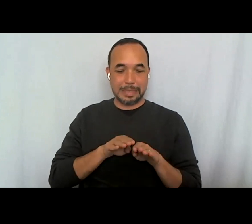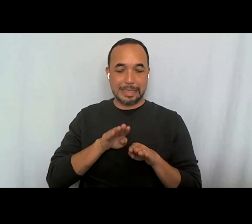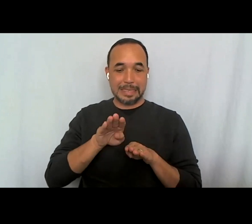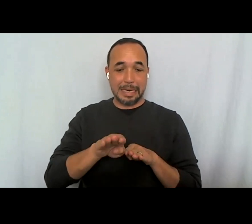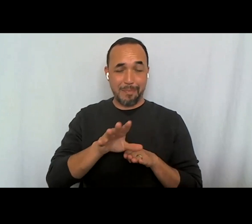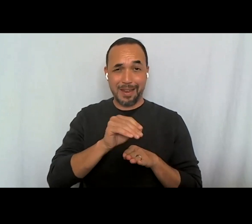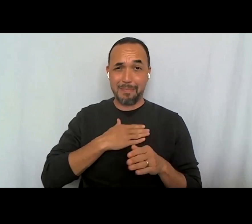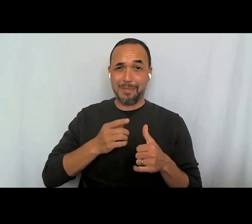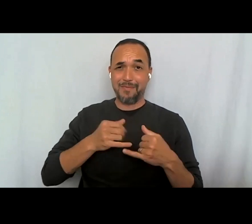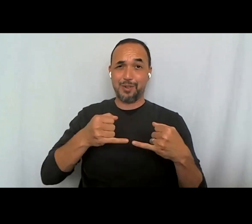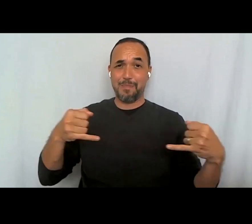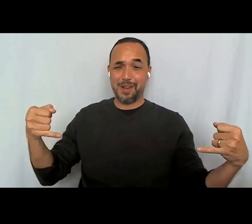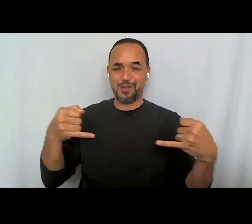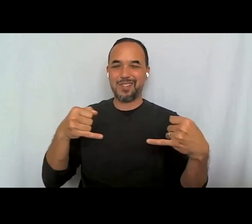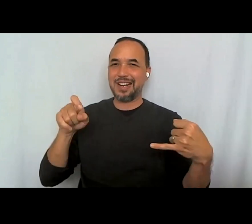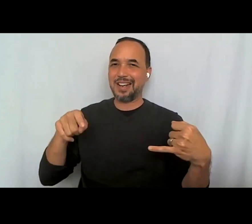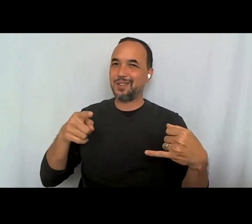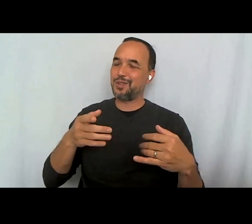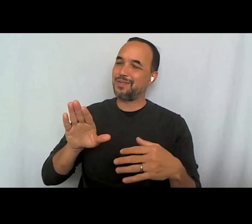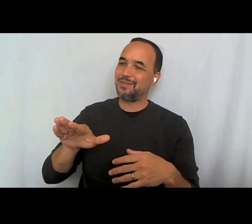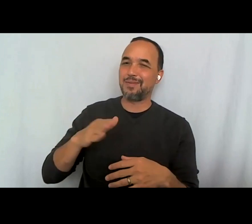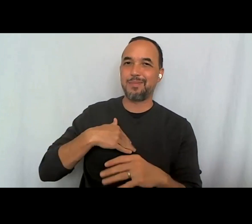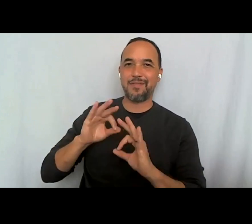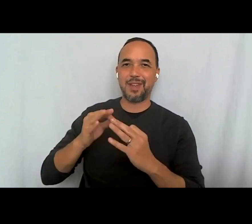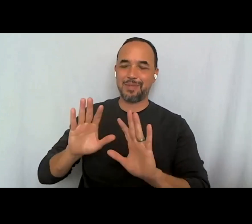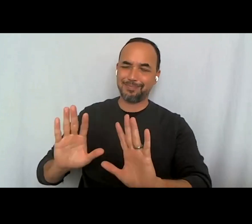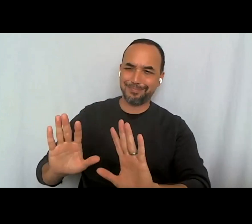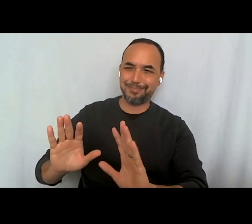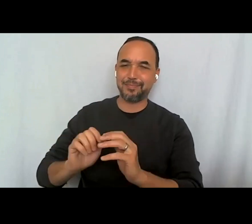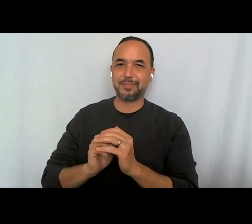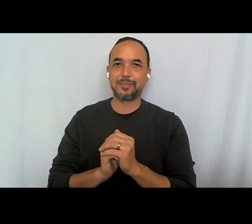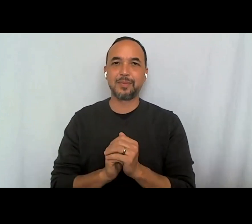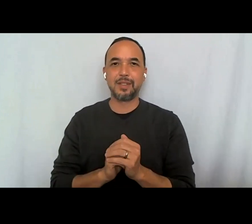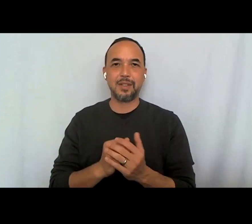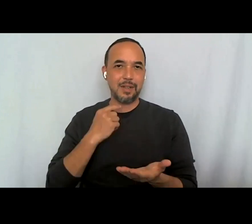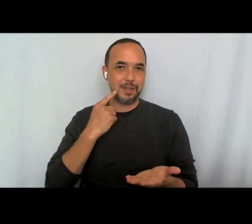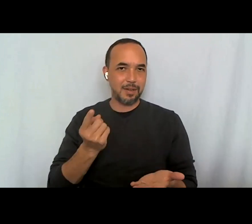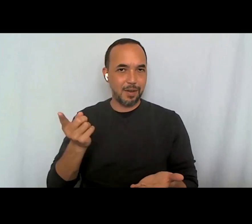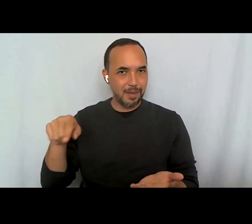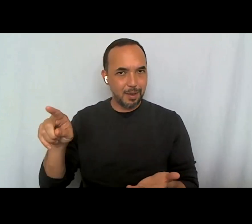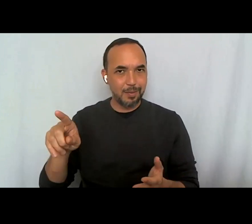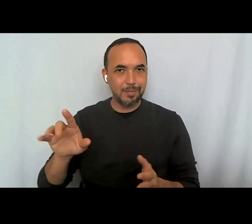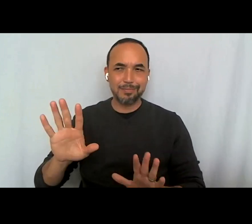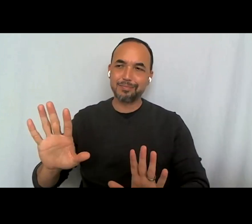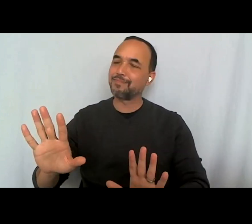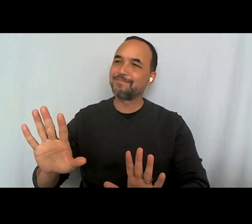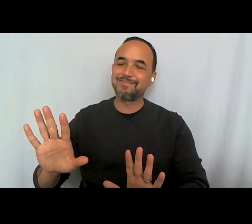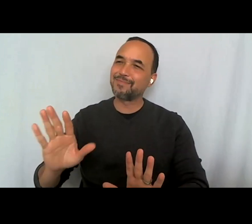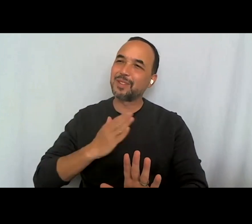was with my own family. Tell them to stop trying